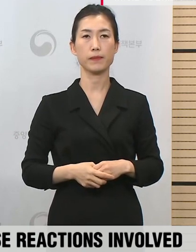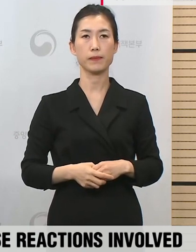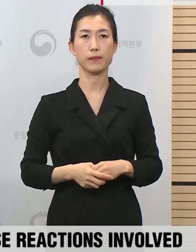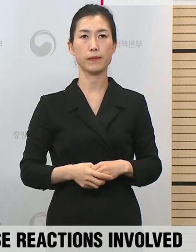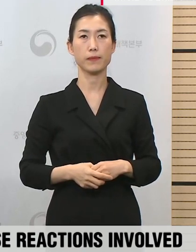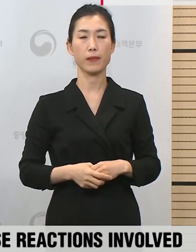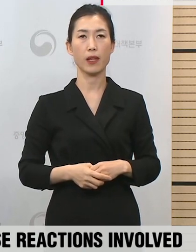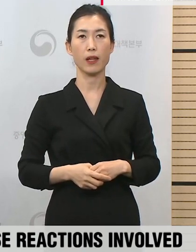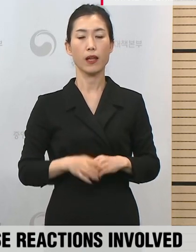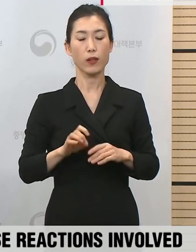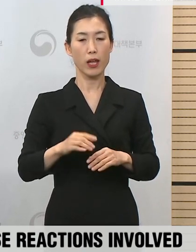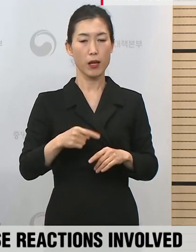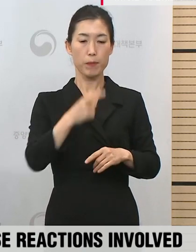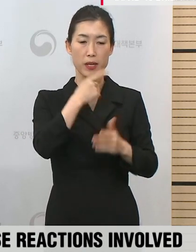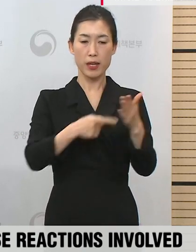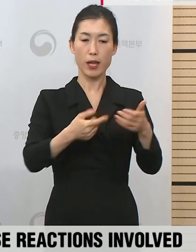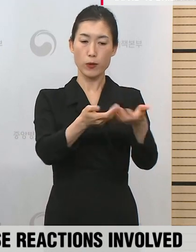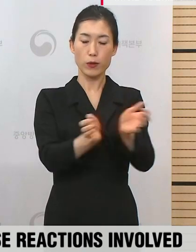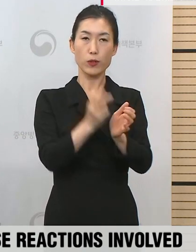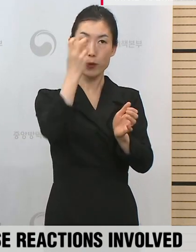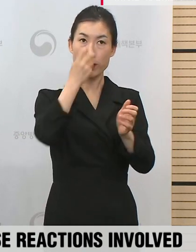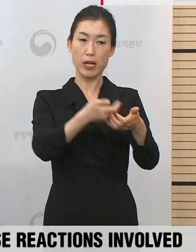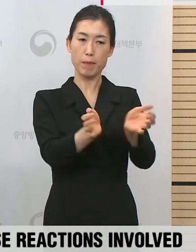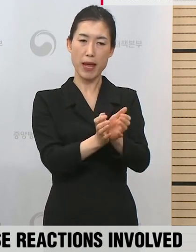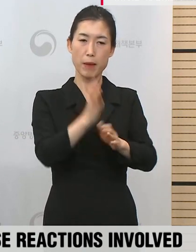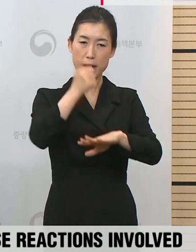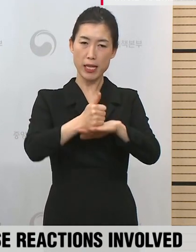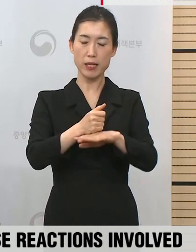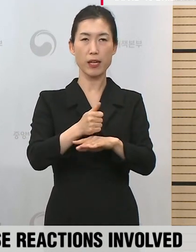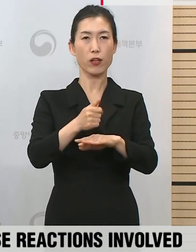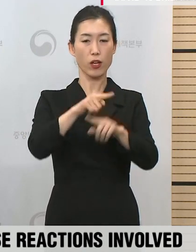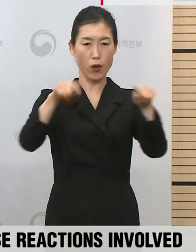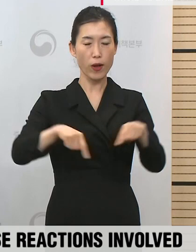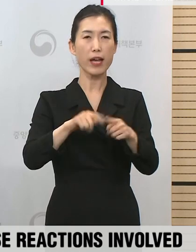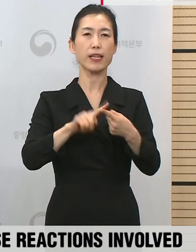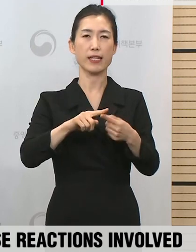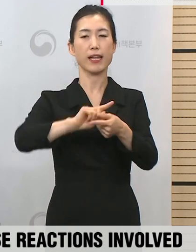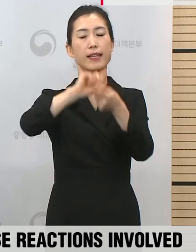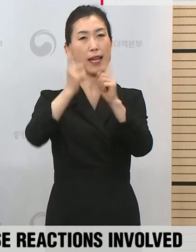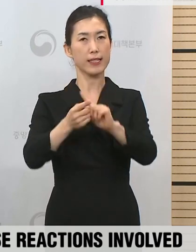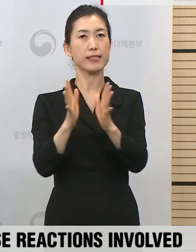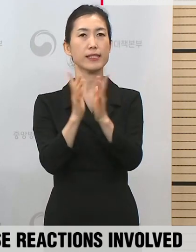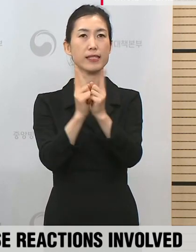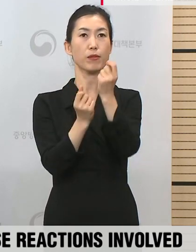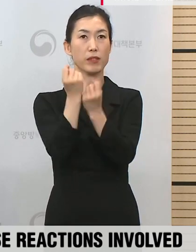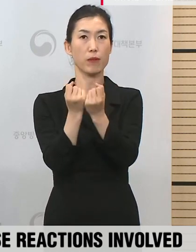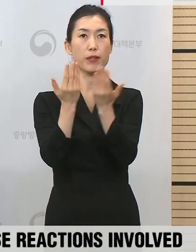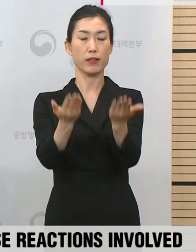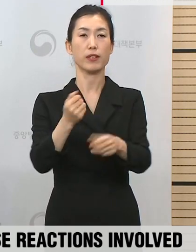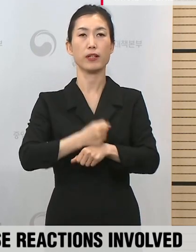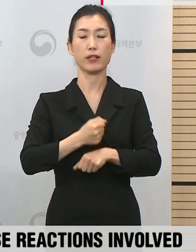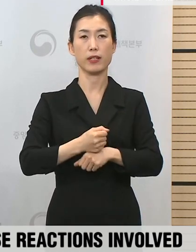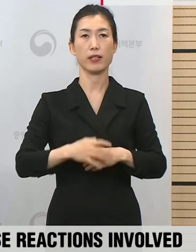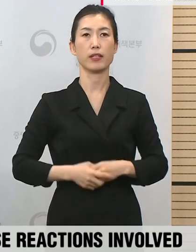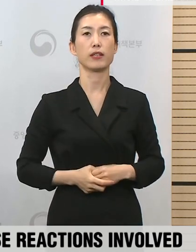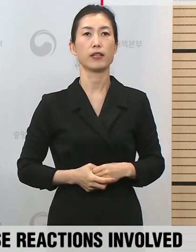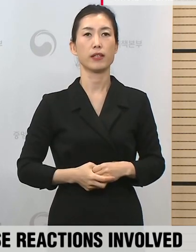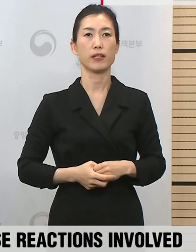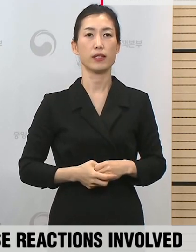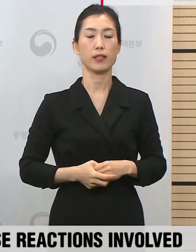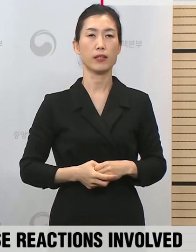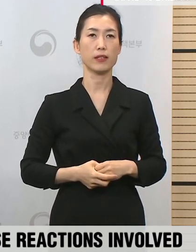monitor your health conditions as well. And as for the details for the Vaccine Damage Inspection Committee, we also have